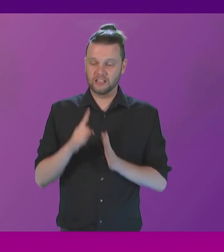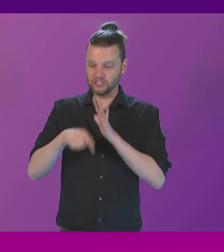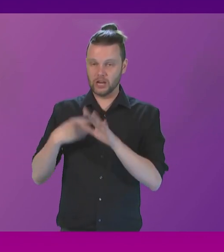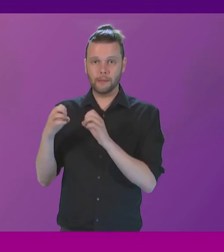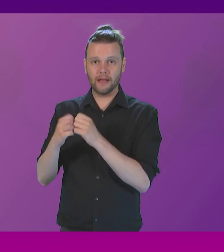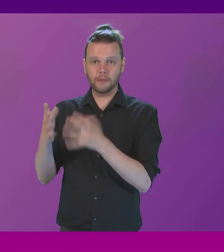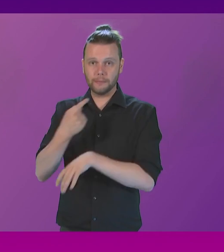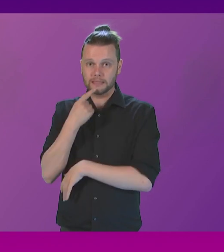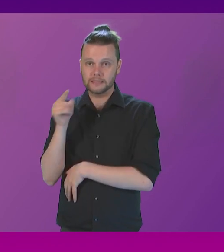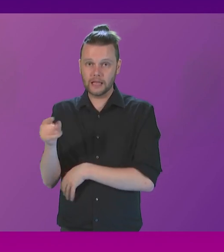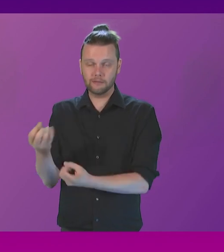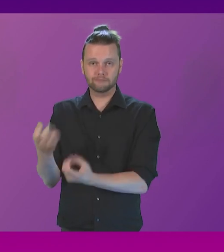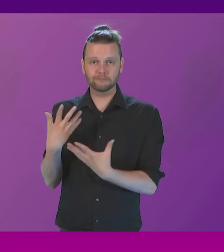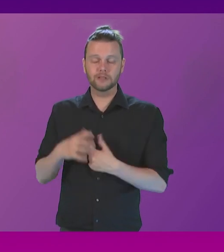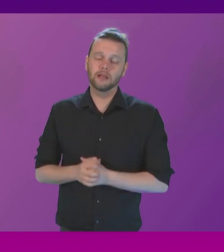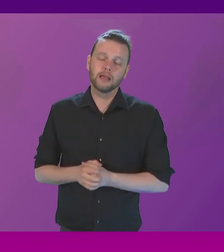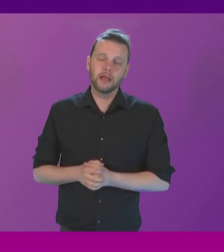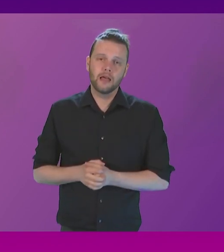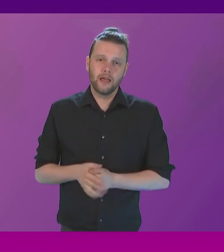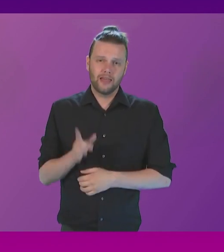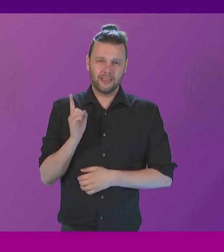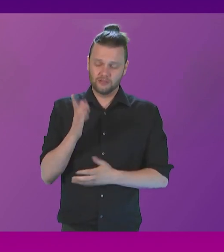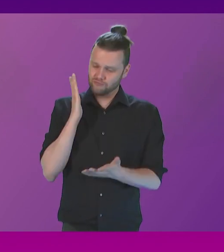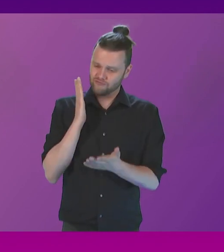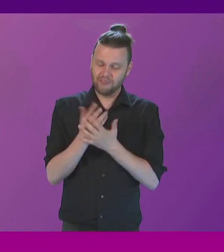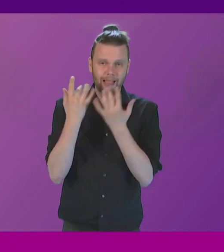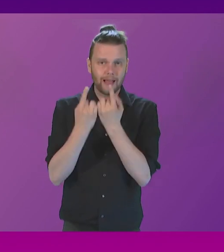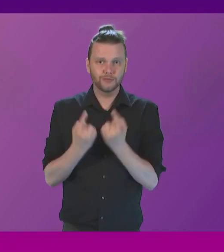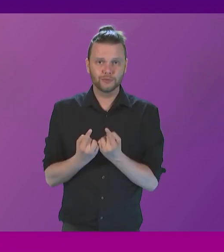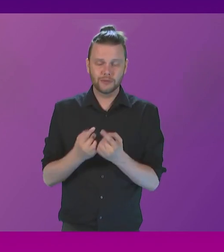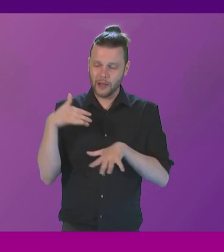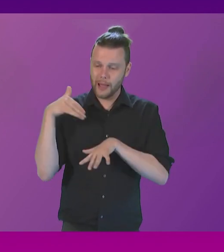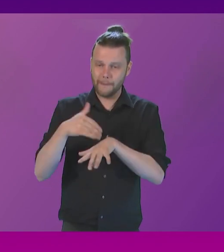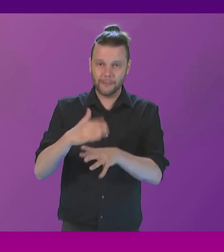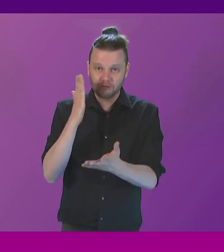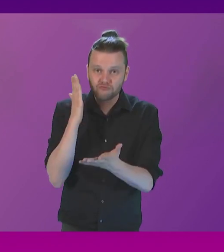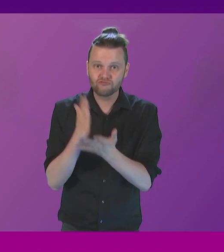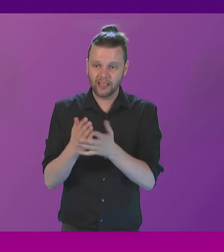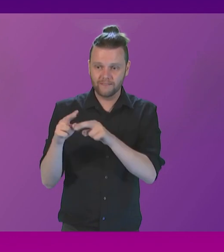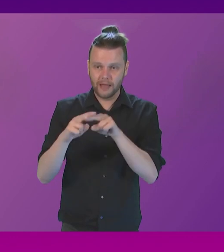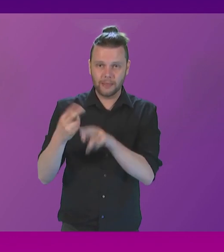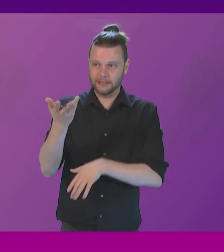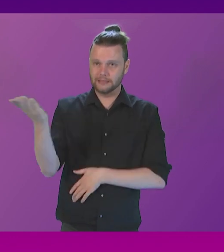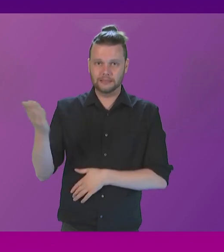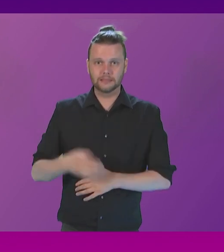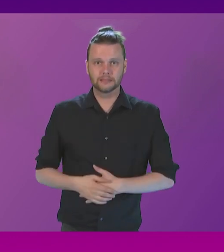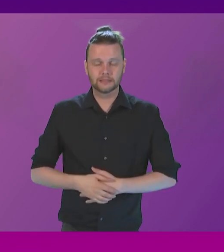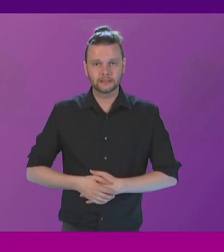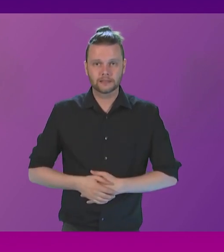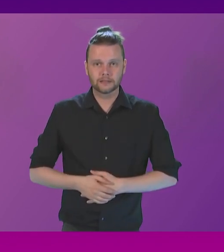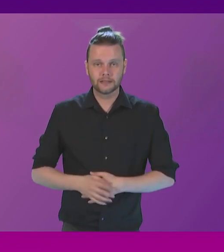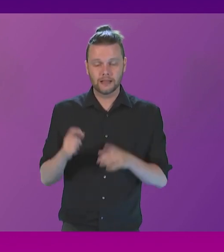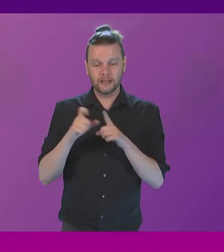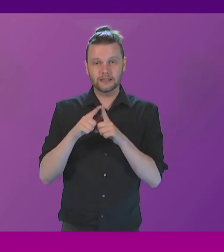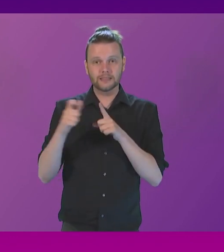Balfour said in his contribution, these are real issues impacting on real families. In